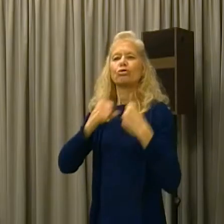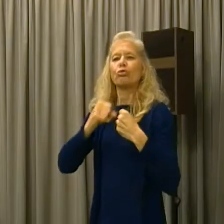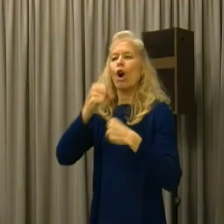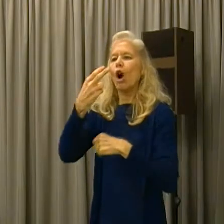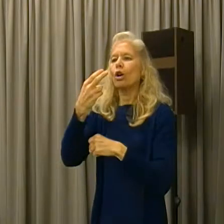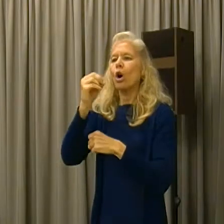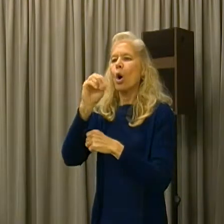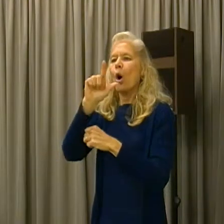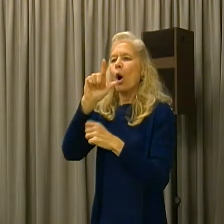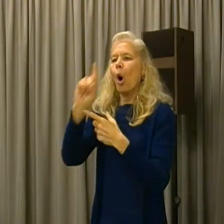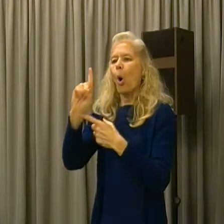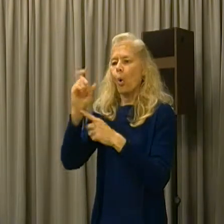becoming a strong Christian.